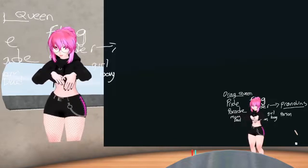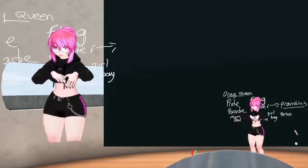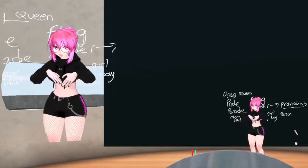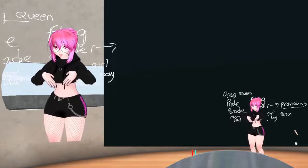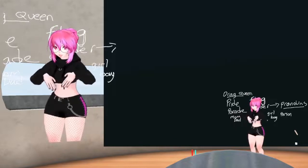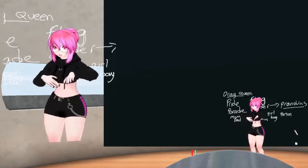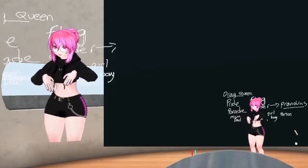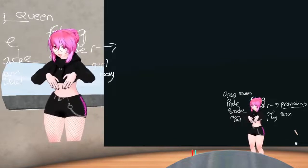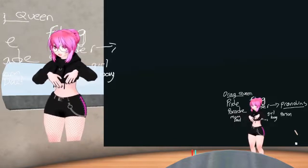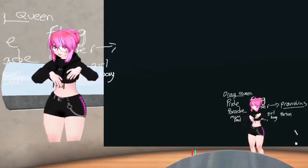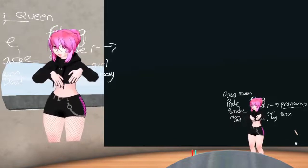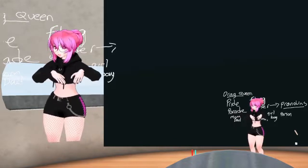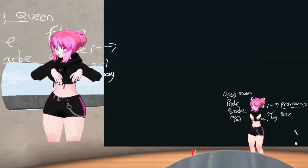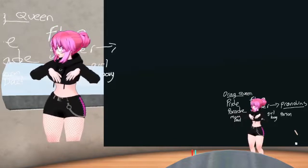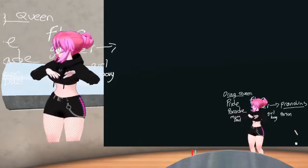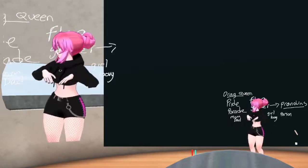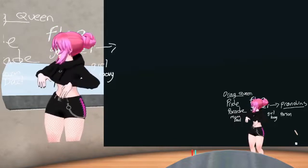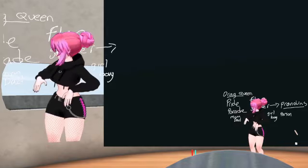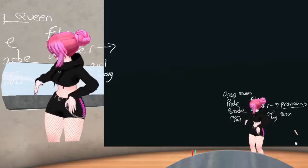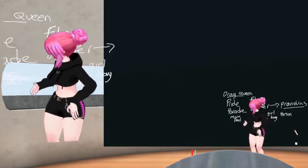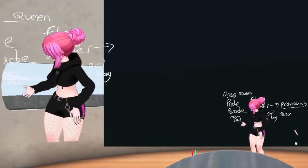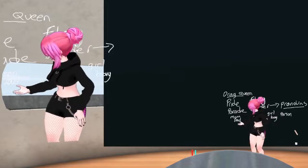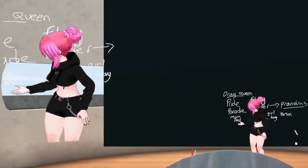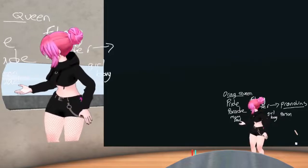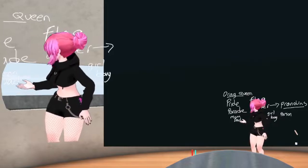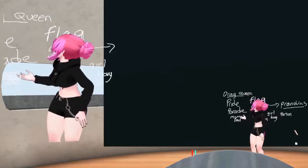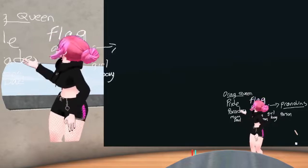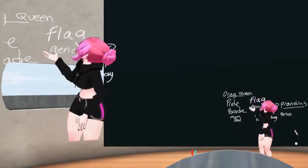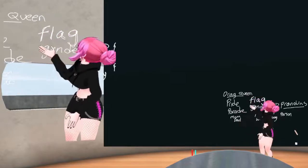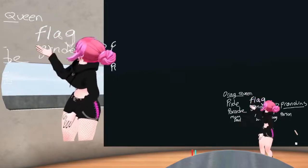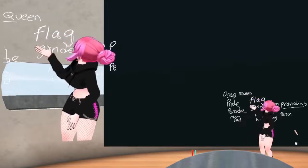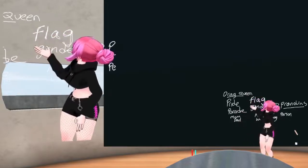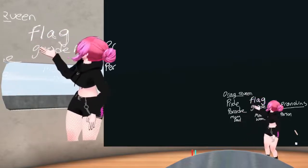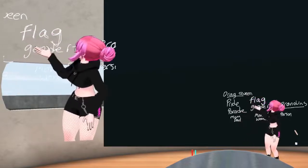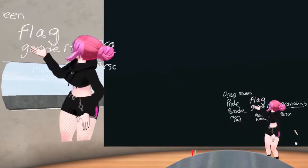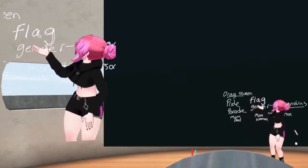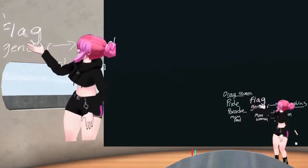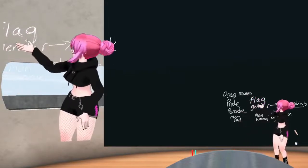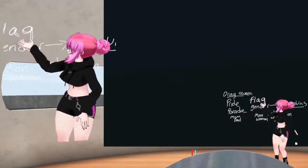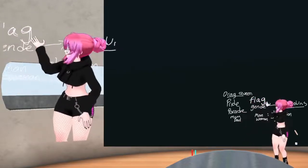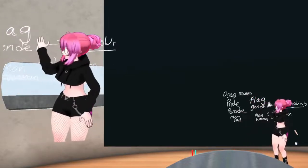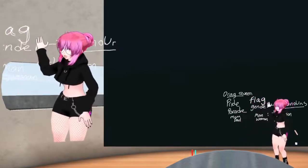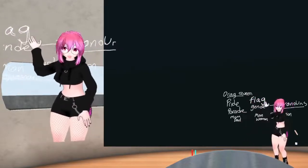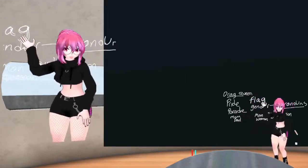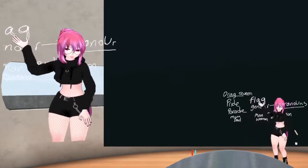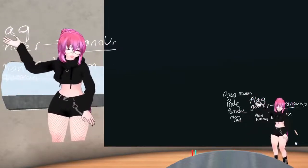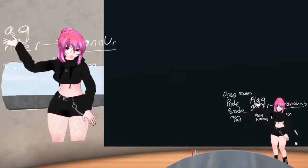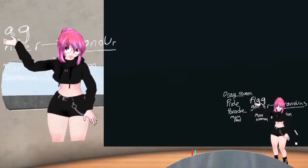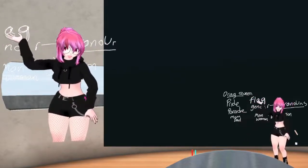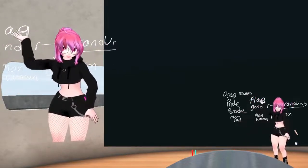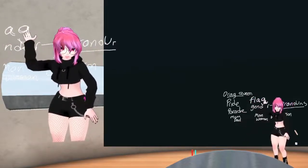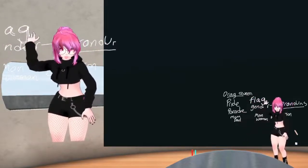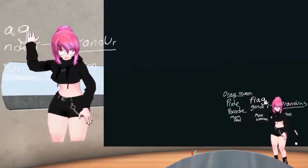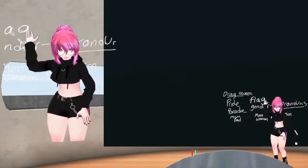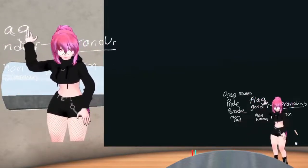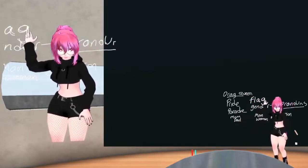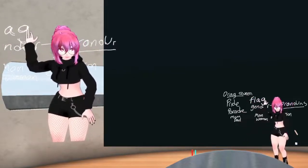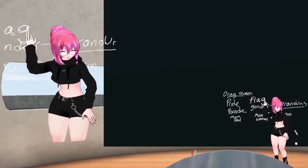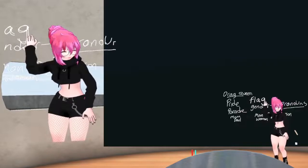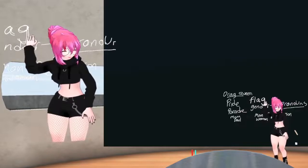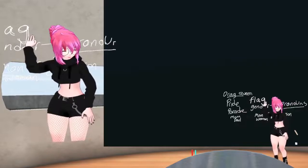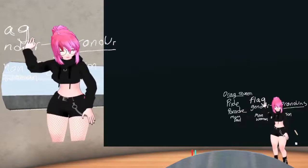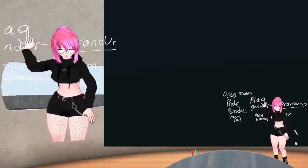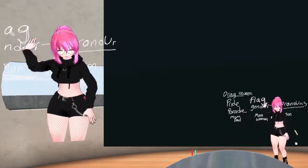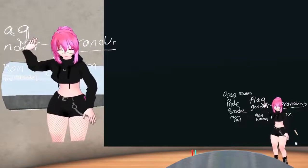Parade. Kind of looks like you're shooing somebody on. Shoo. And flag as well. Pride flag.